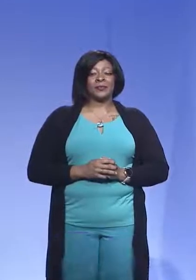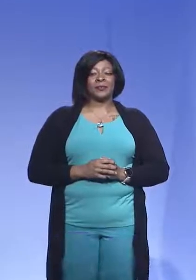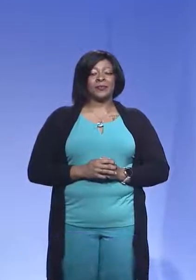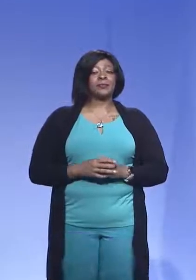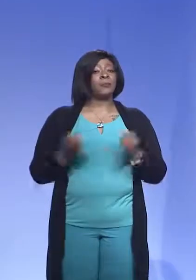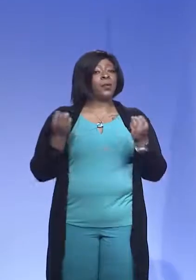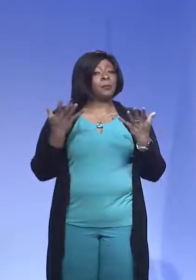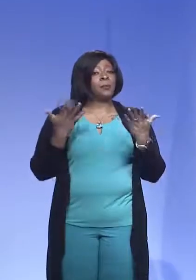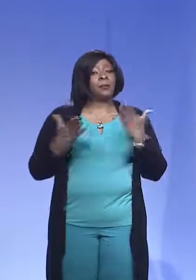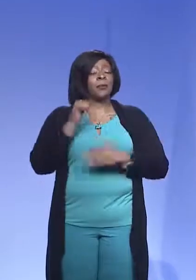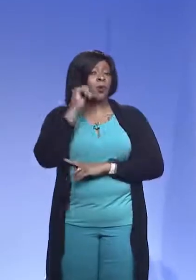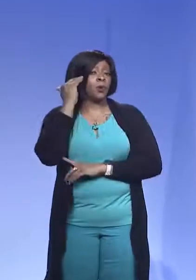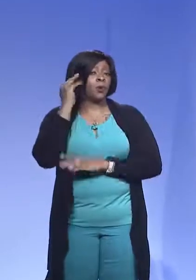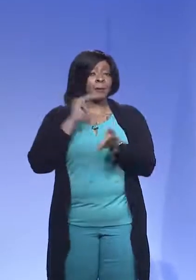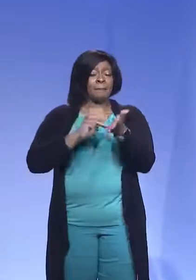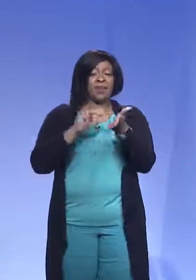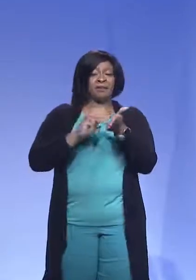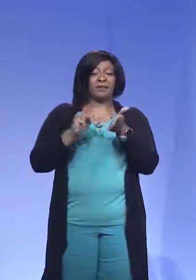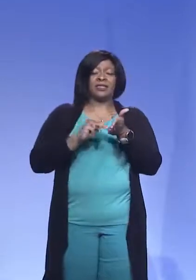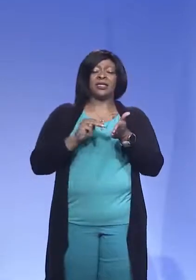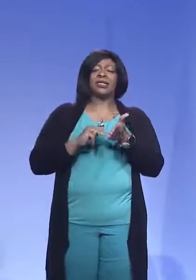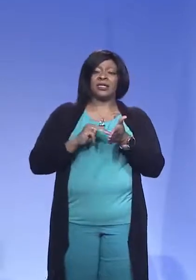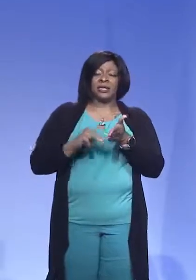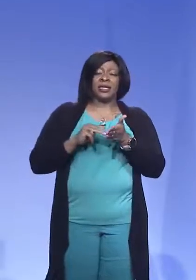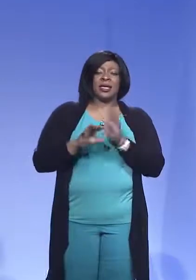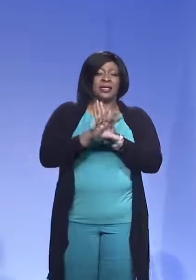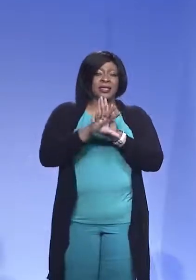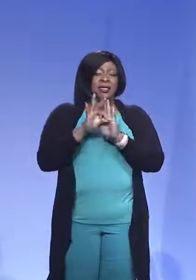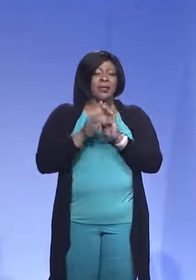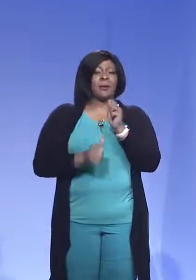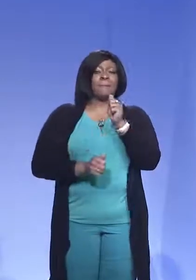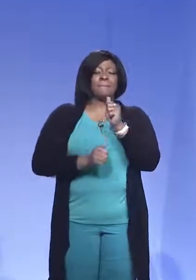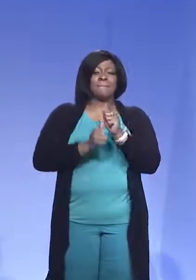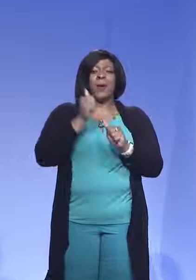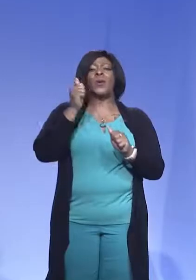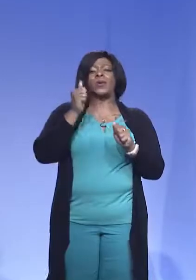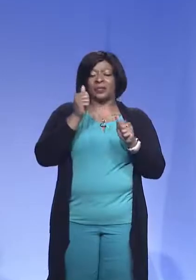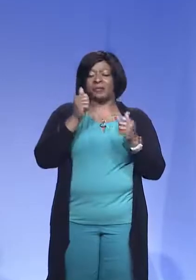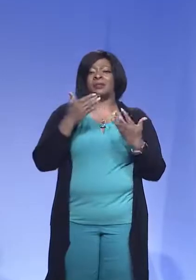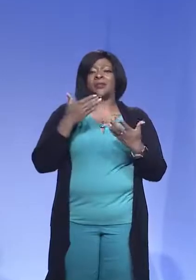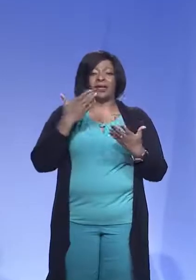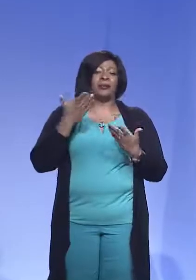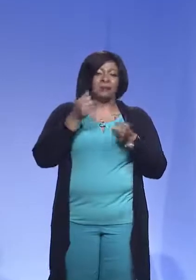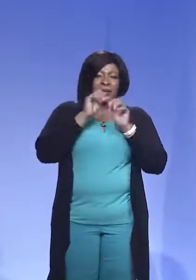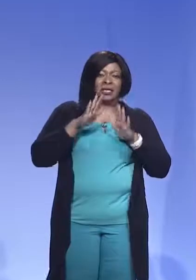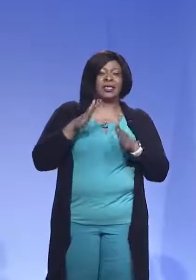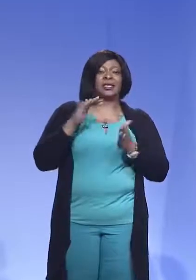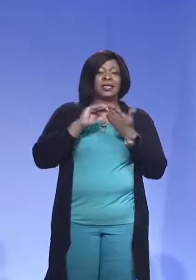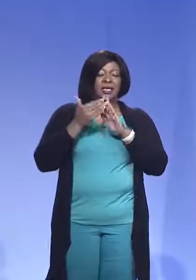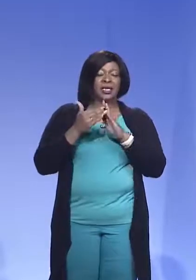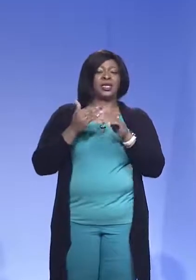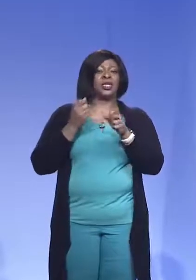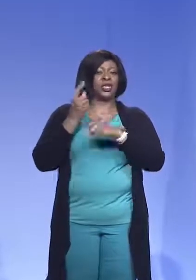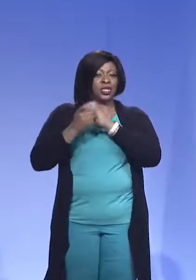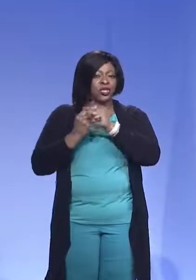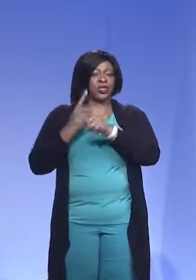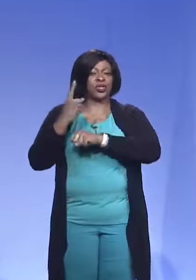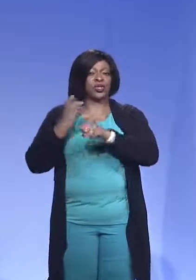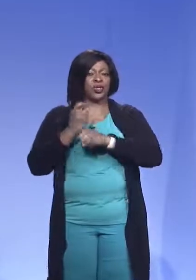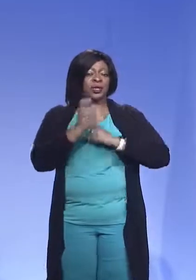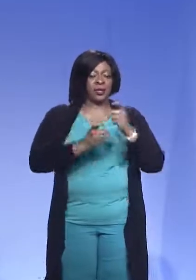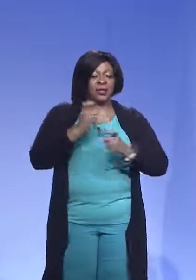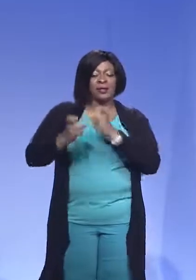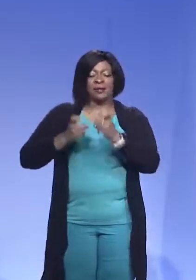Many of you may not know, but Memphis has been designated as the most benevolent city in the country year after year after year for the rate of